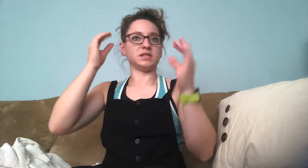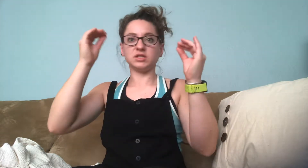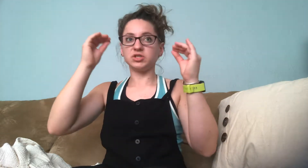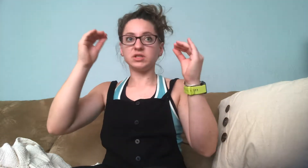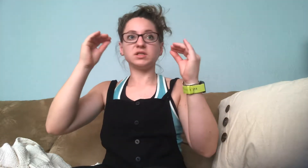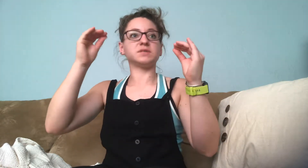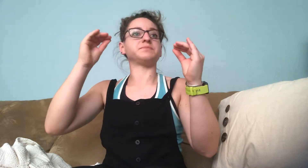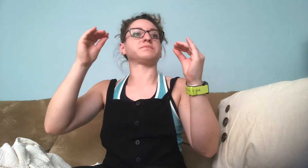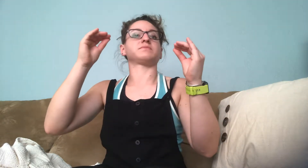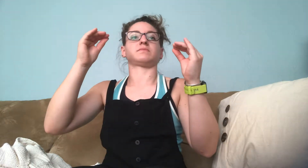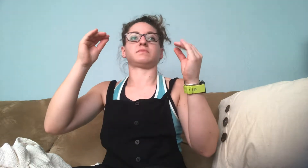he teaches